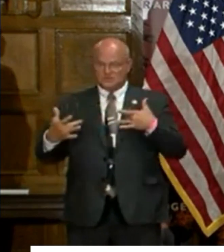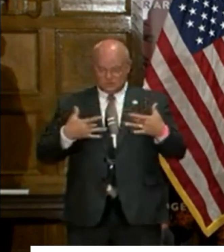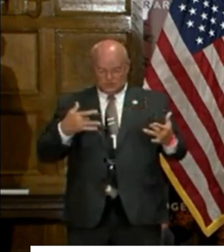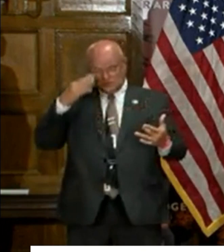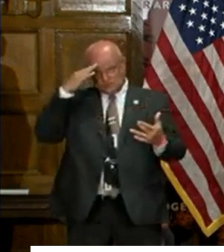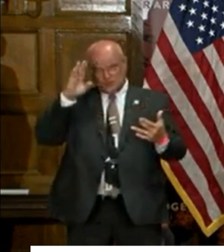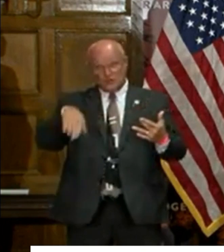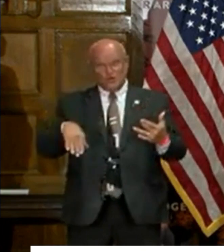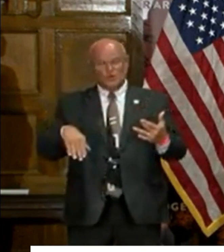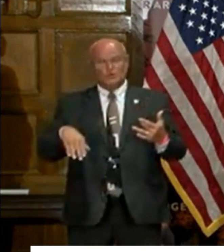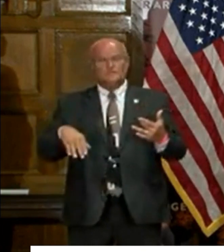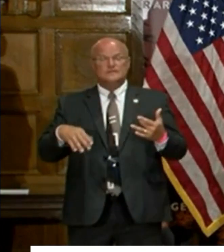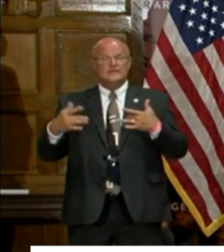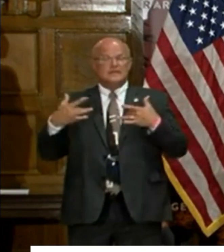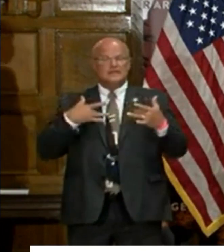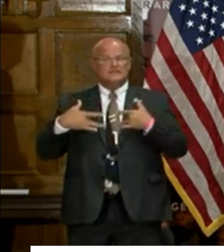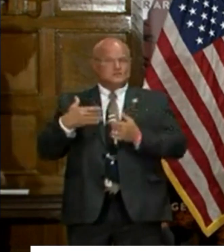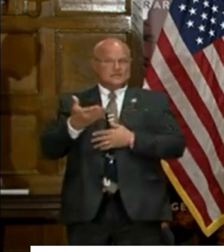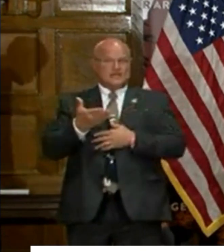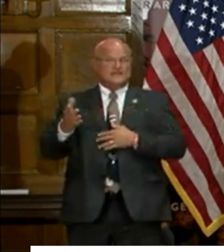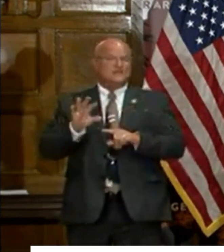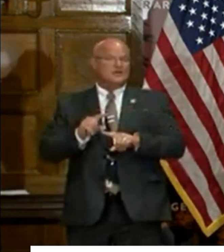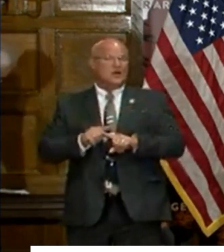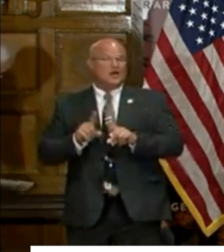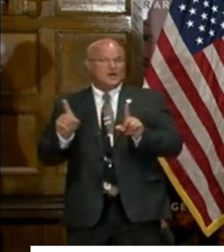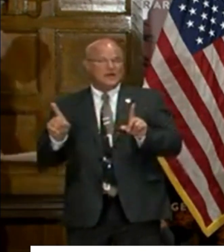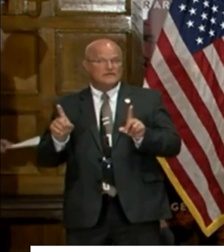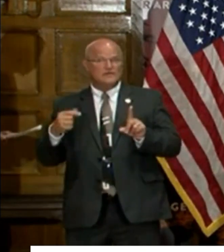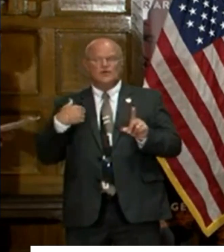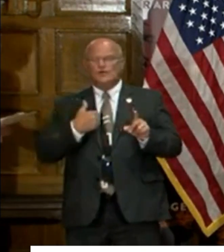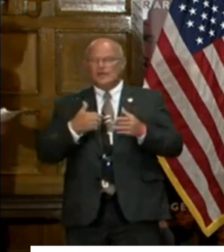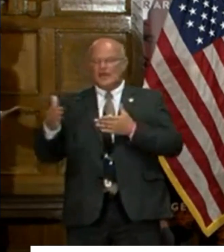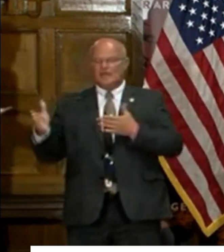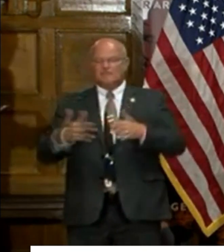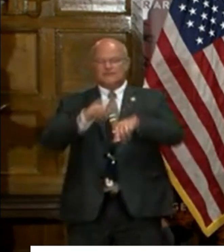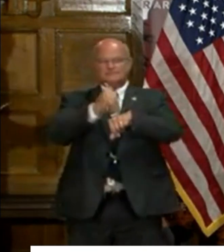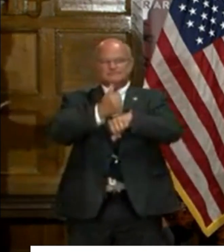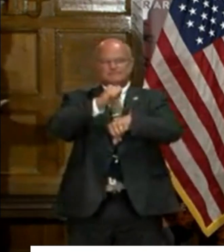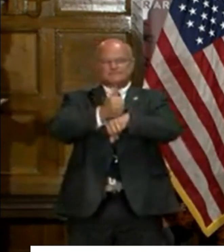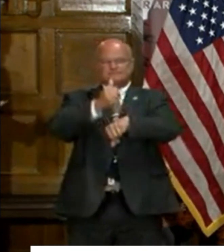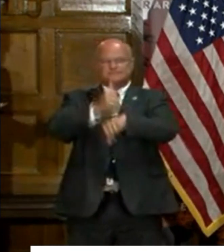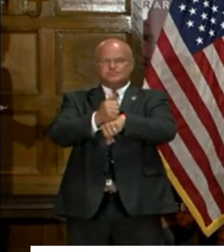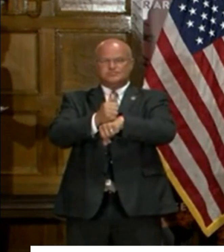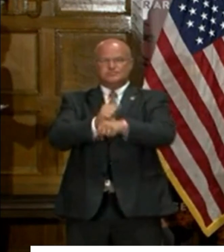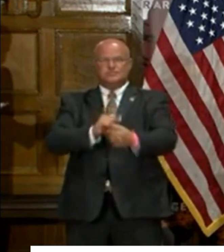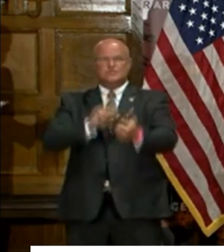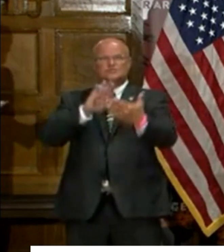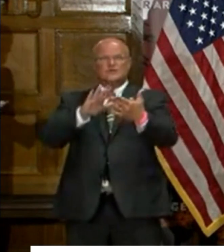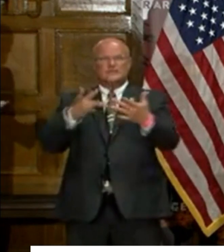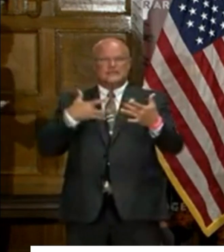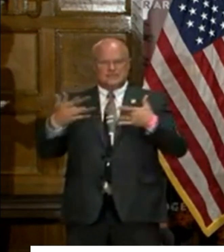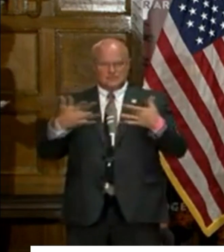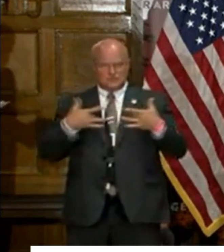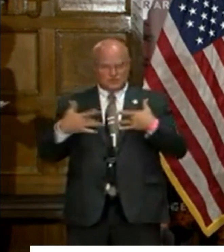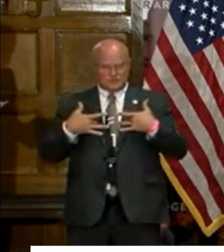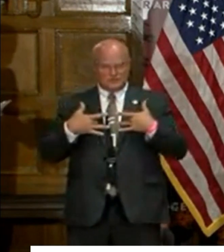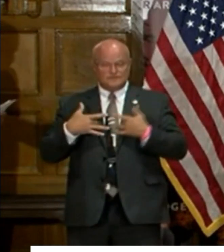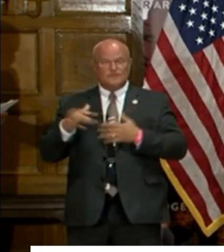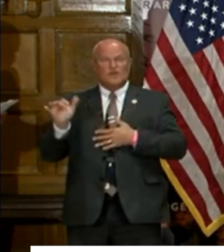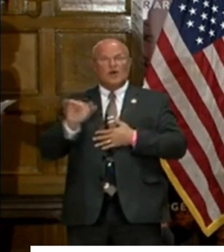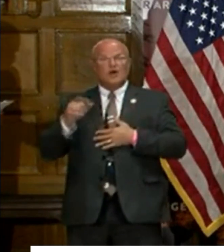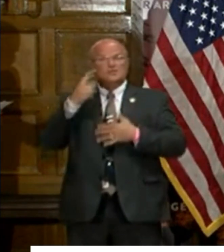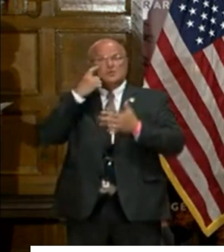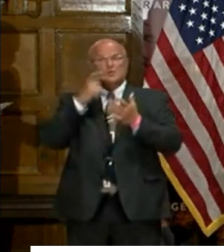There are concerns out there. However, we've got plans in place to address those concerns. We also